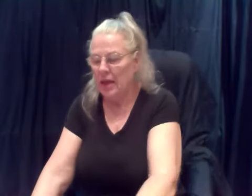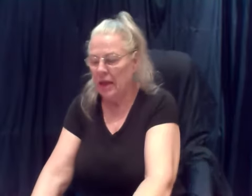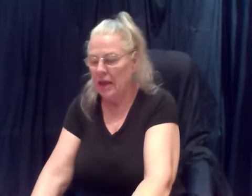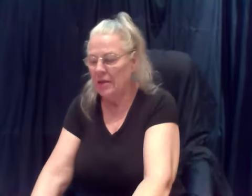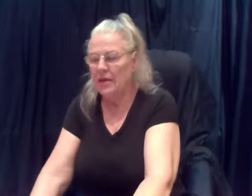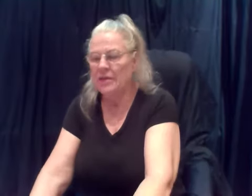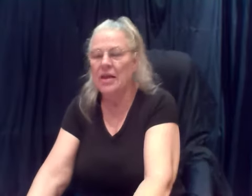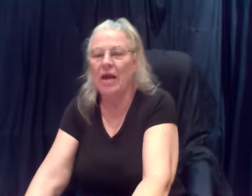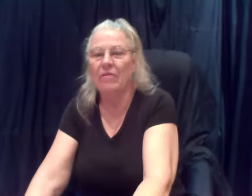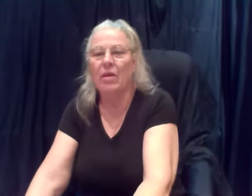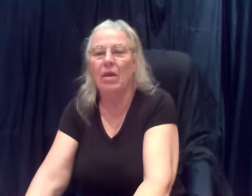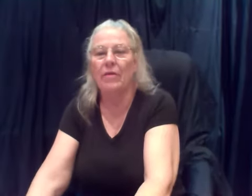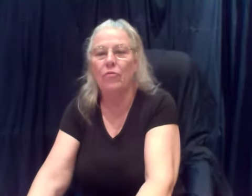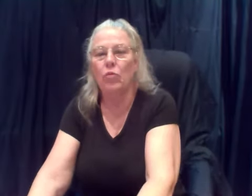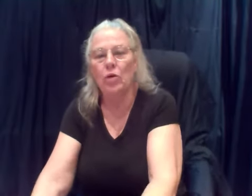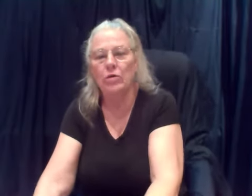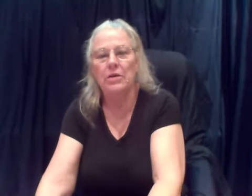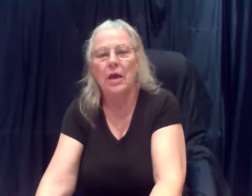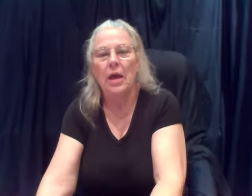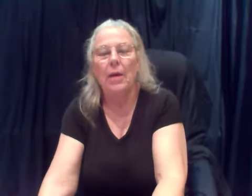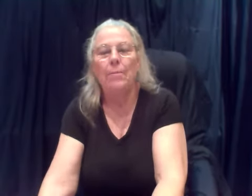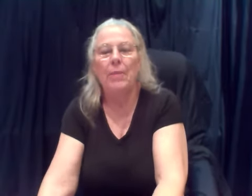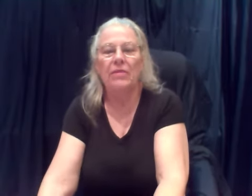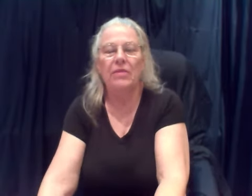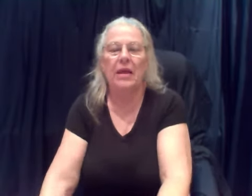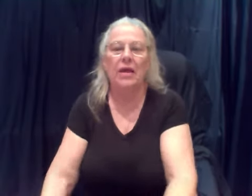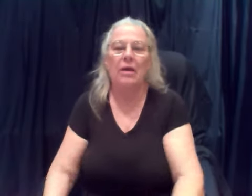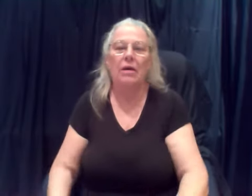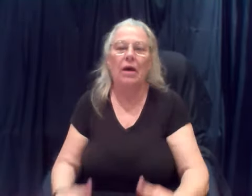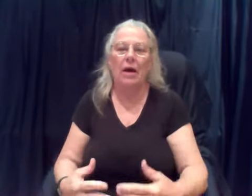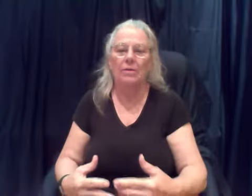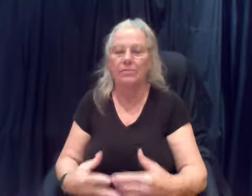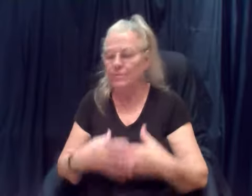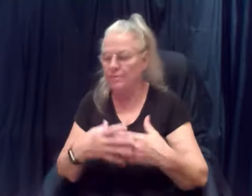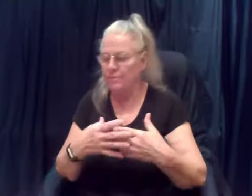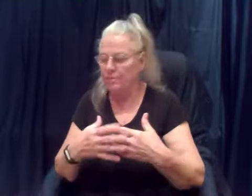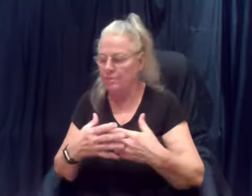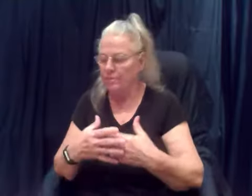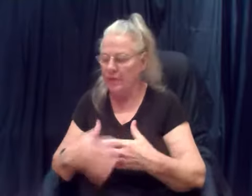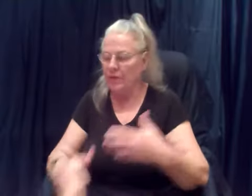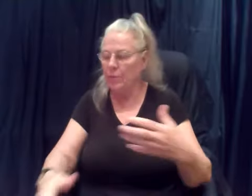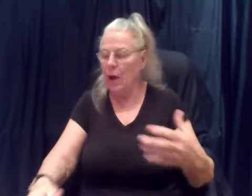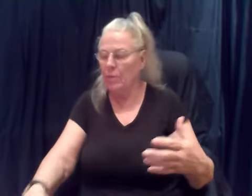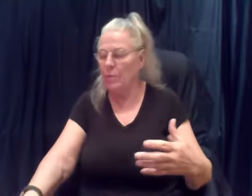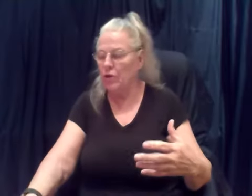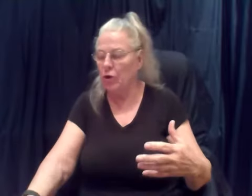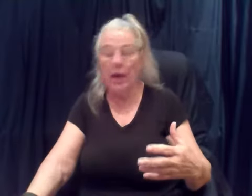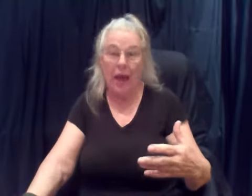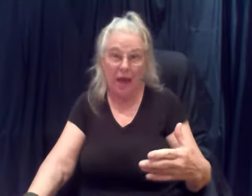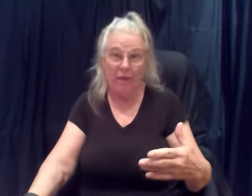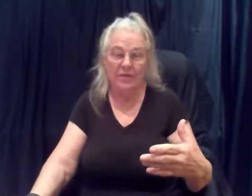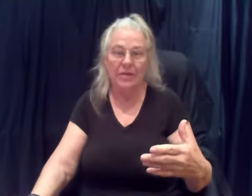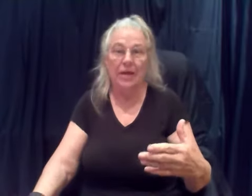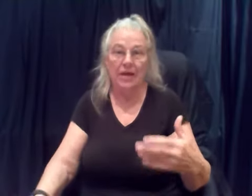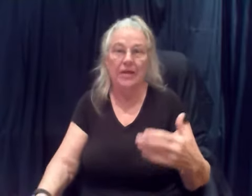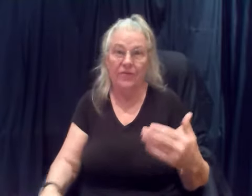It doesn't have a lot of words, but um, the problem that you're going to have is that it is